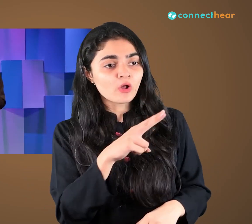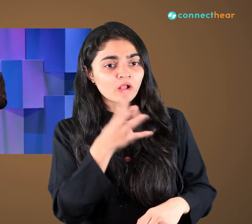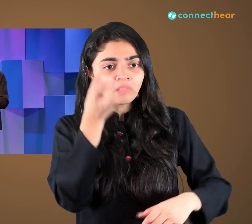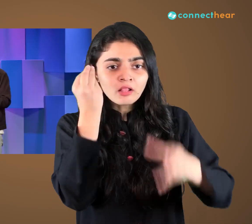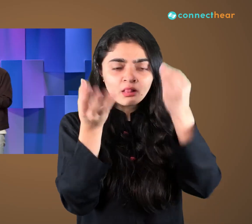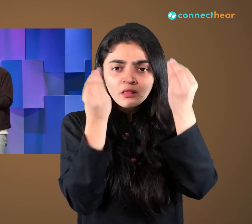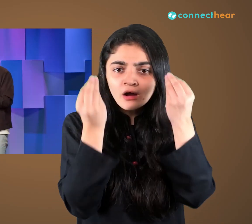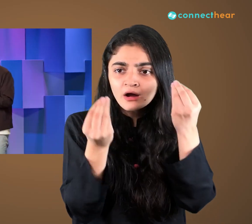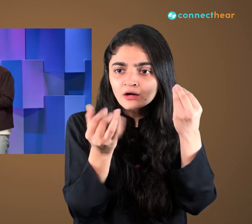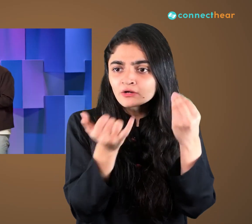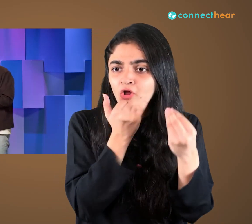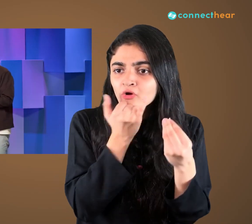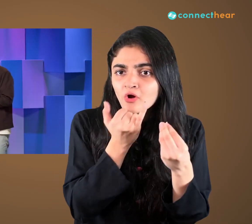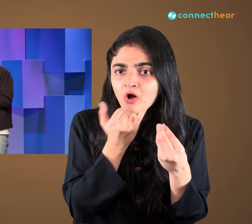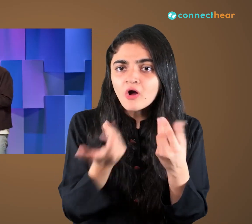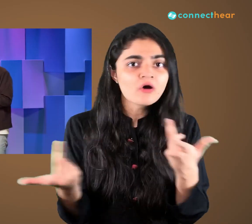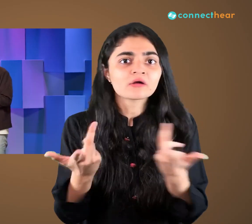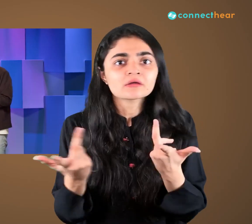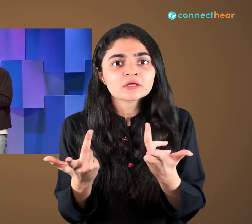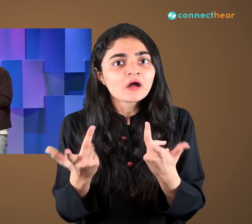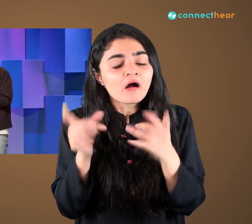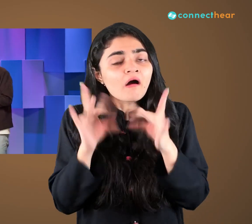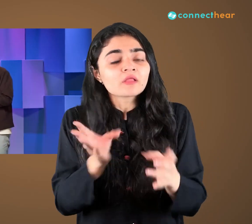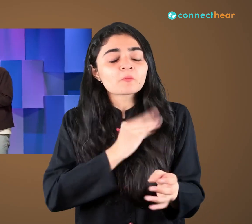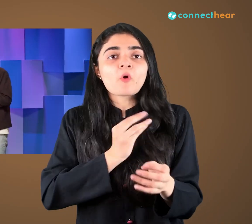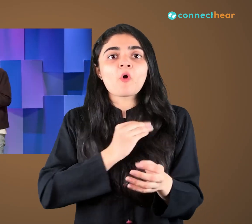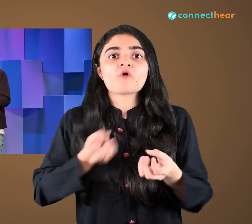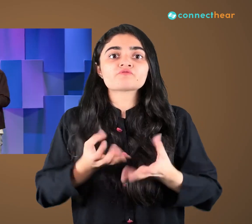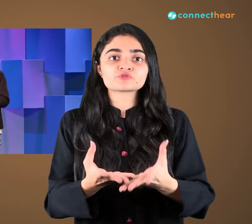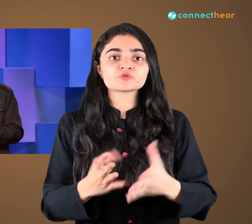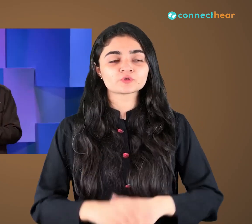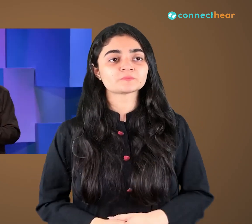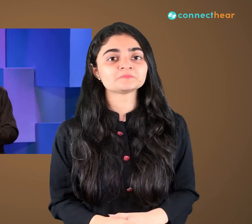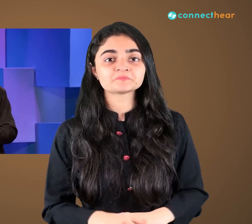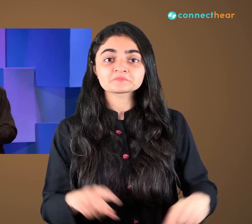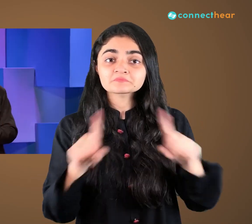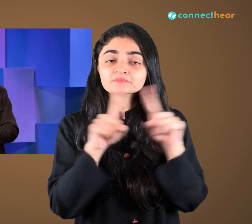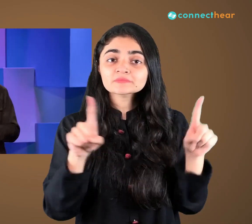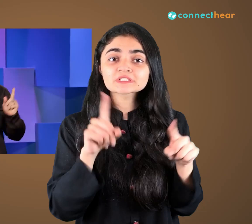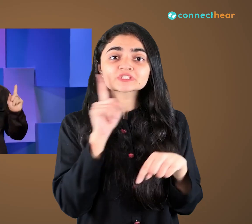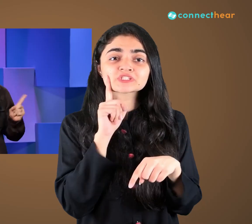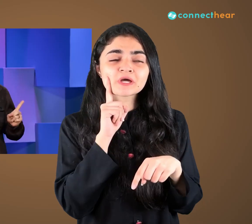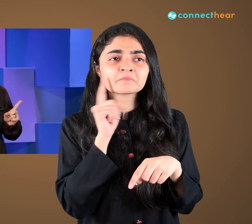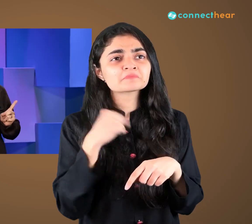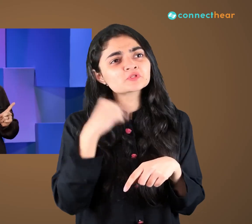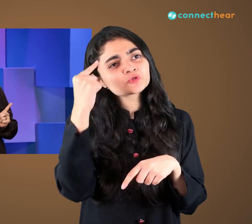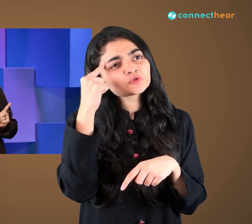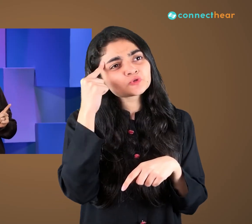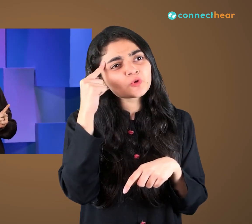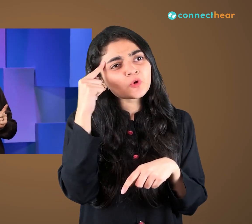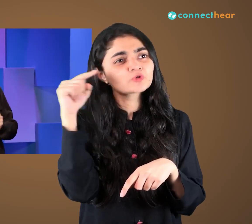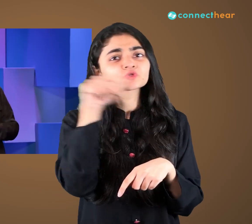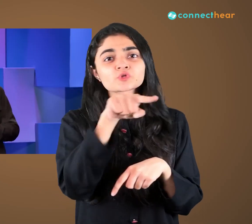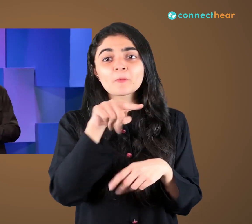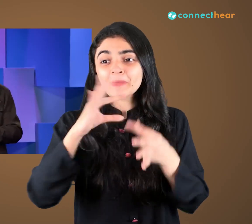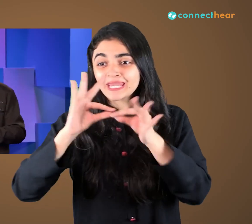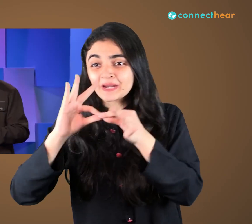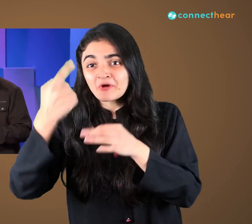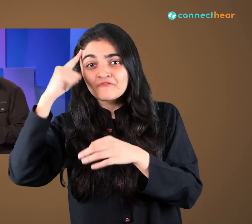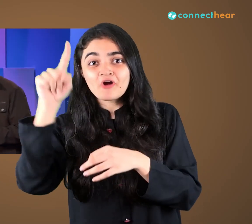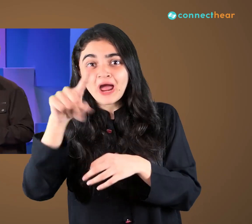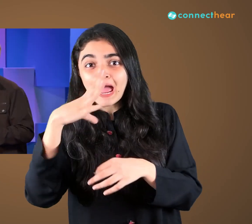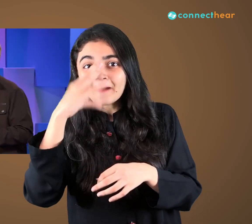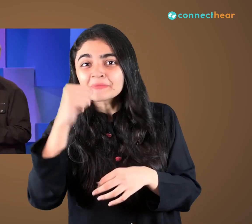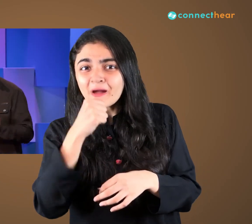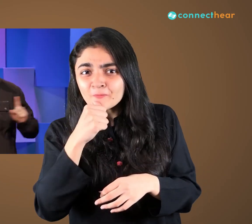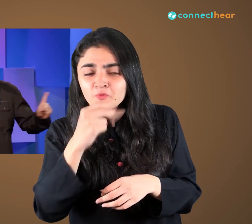is a terrible way to learn about the birds and the bees is all I'm saying. Terrible. But it had its advantages. Think about it. When you're